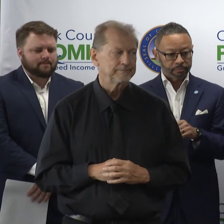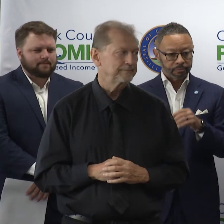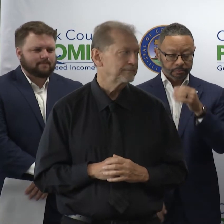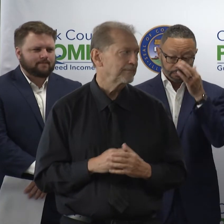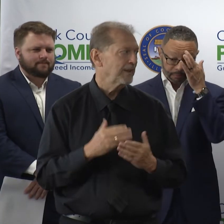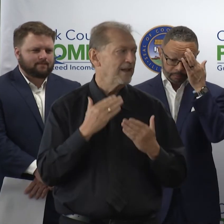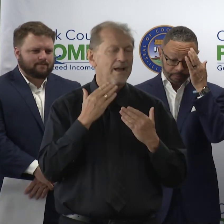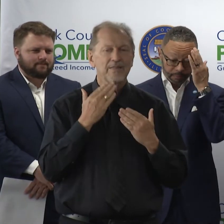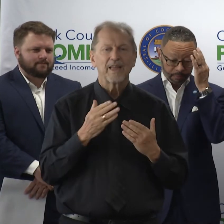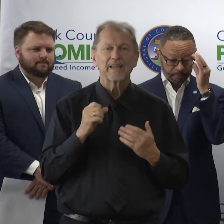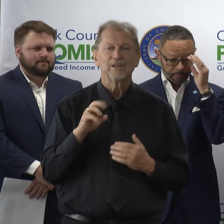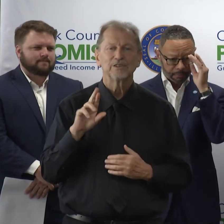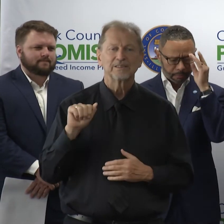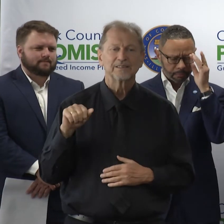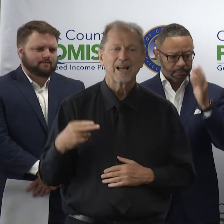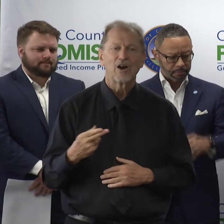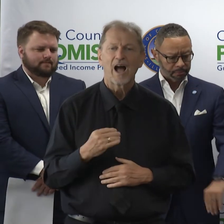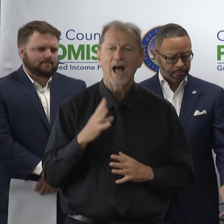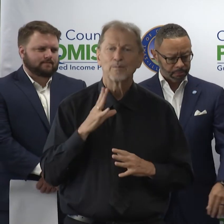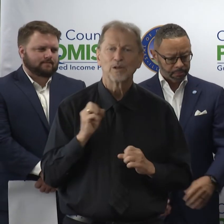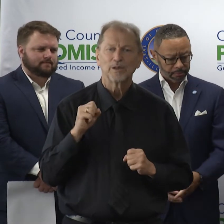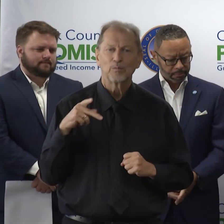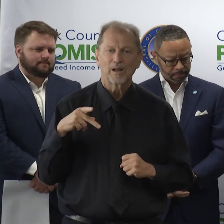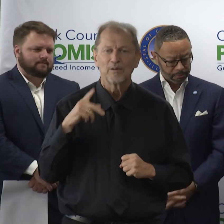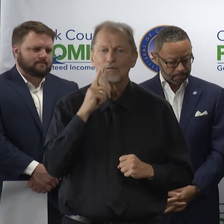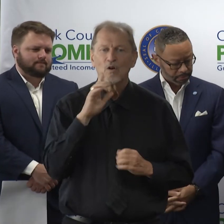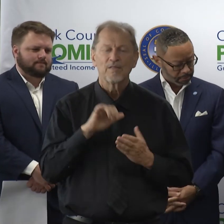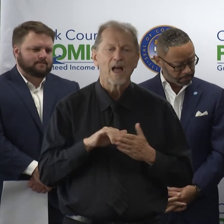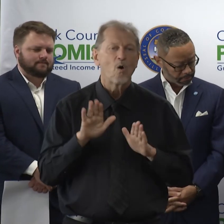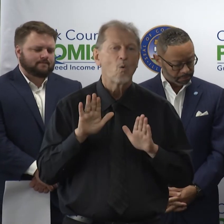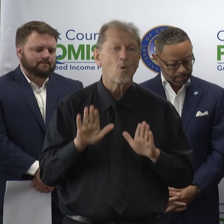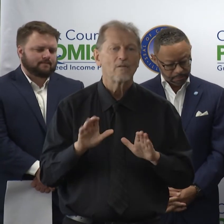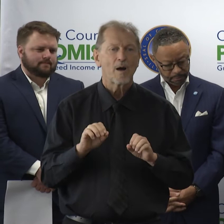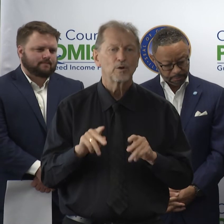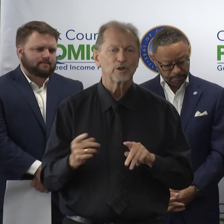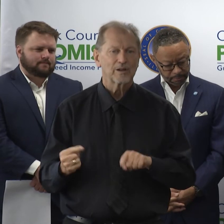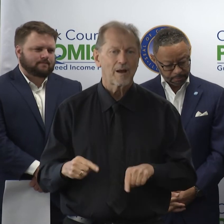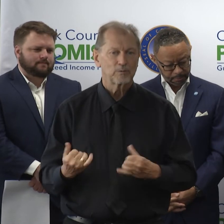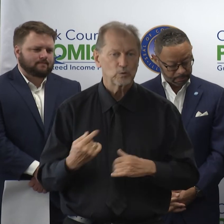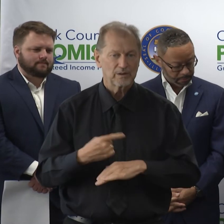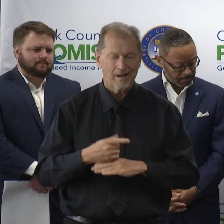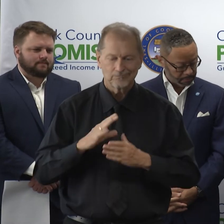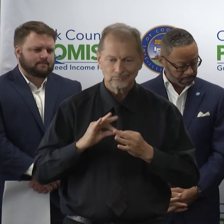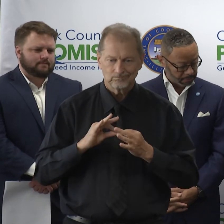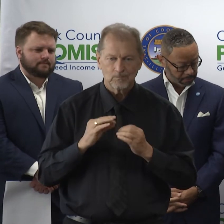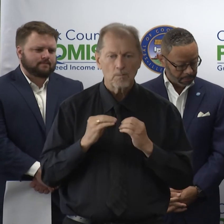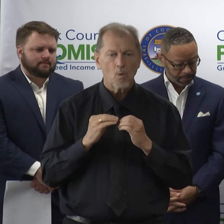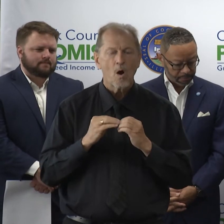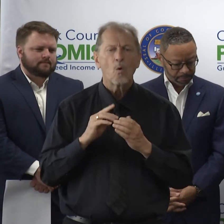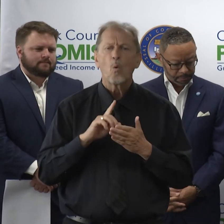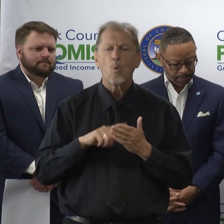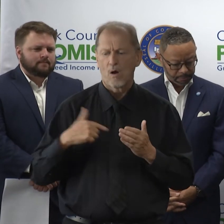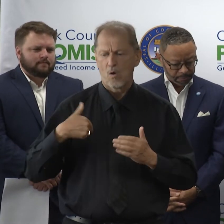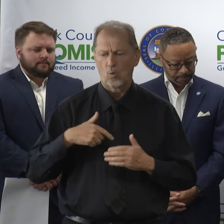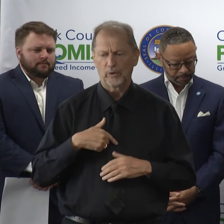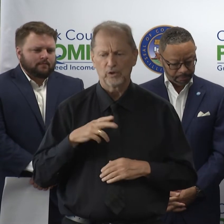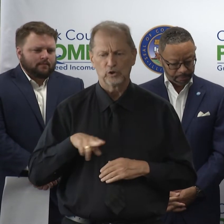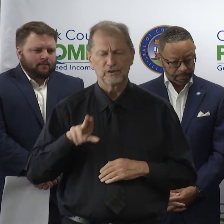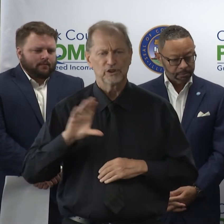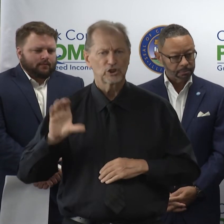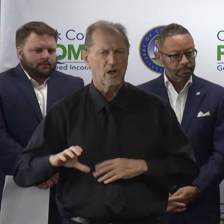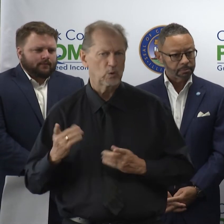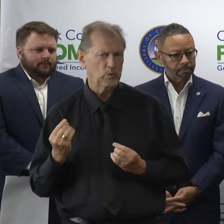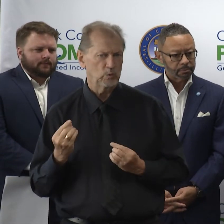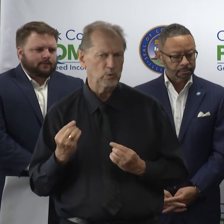Thank you, Sarah, and President Preckwinkle for the opportunity to be here today and share more about our role in this historic effort.